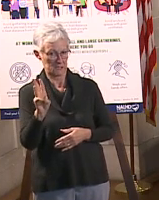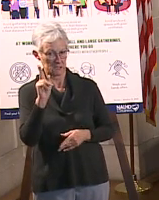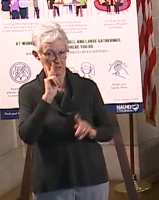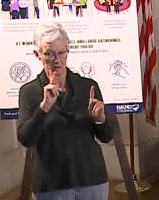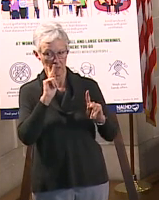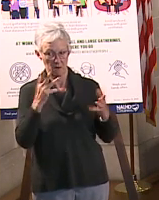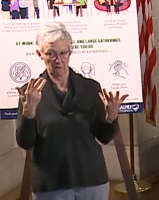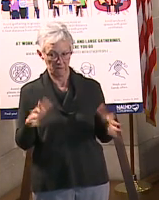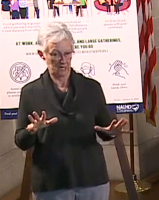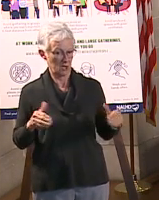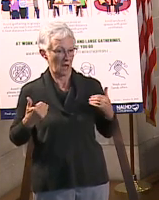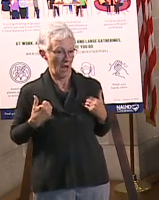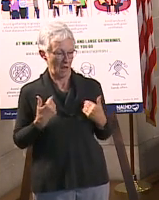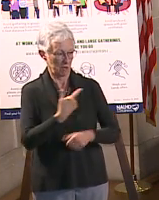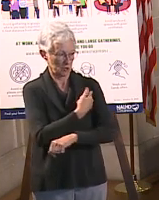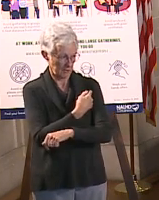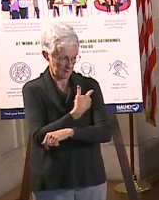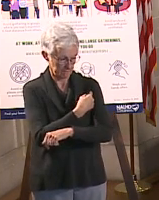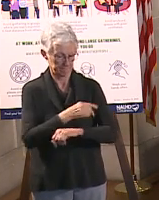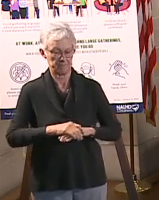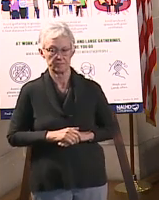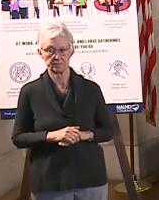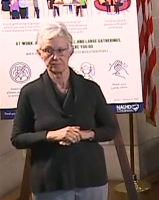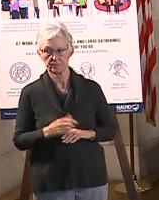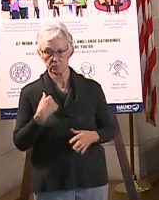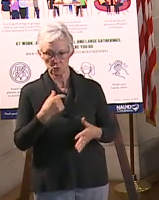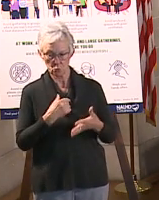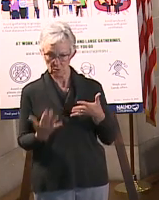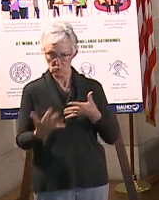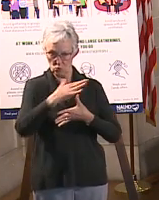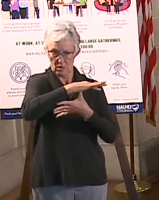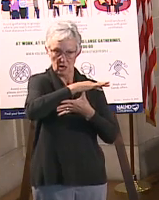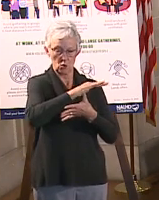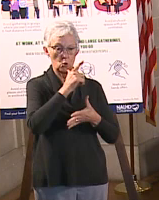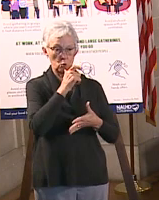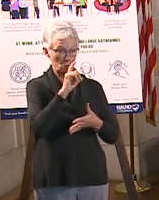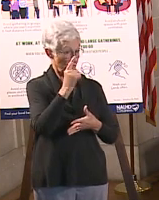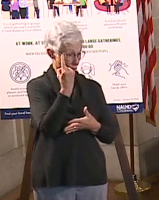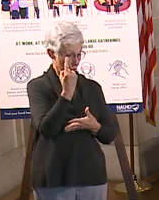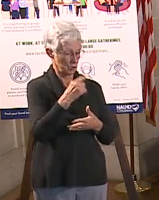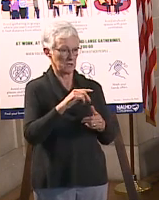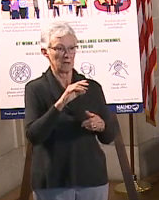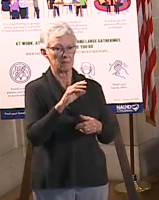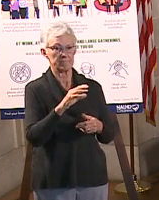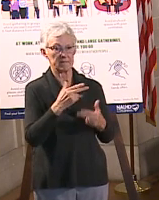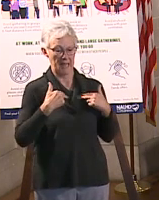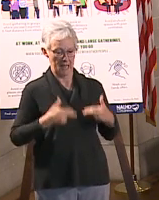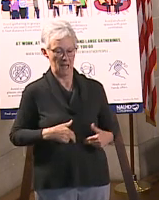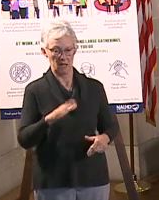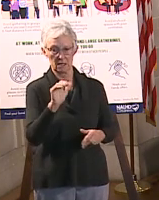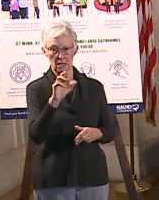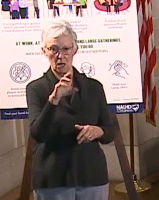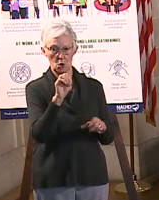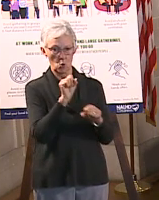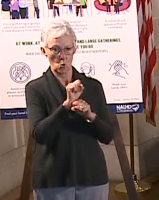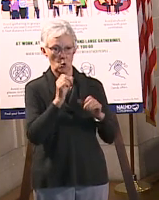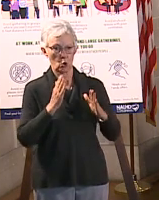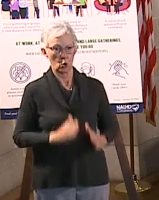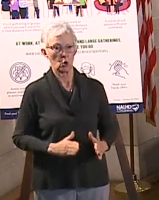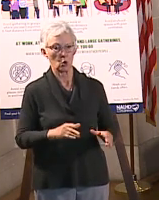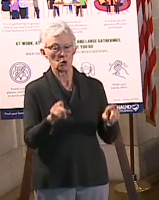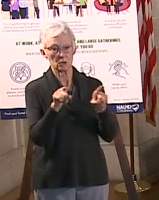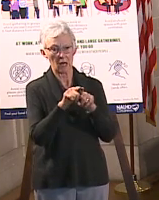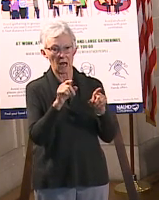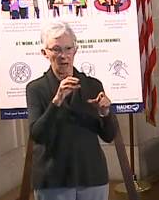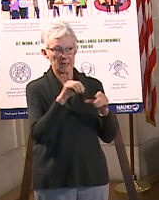vaccinated. Again, we are prioritizing those frontline healthcare workers. So by that I mean We're talking about critical care physicians